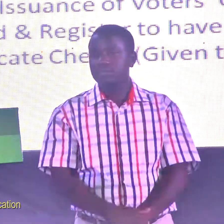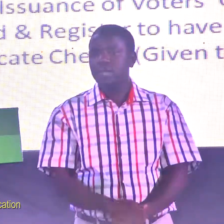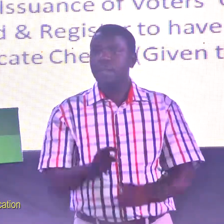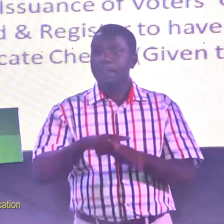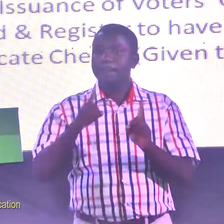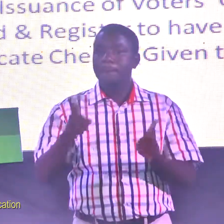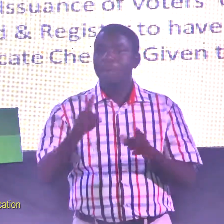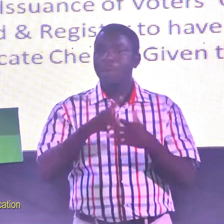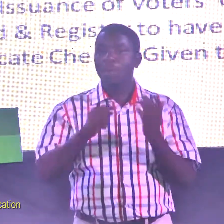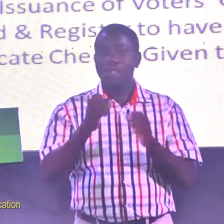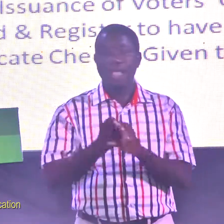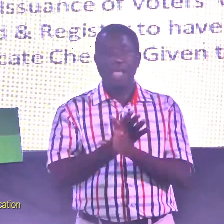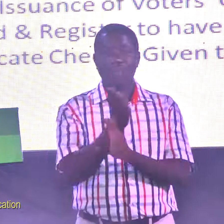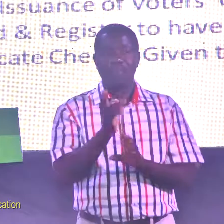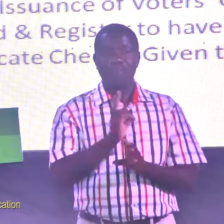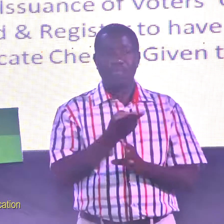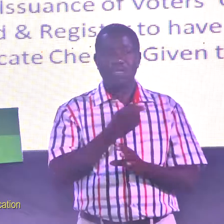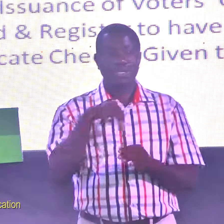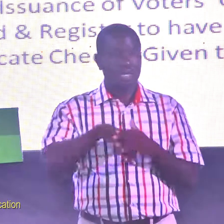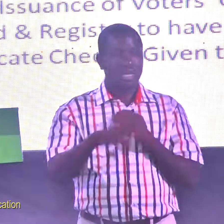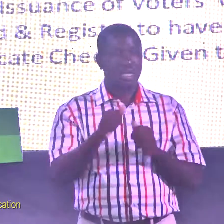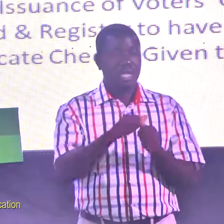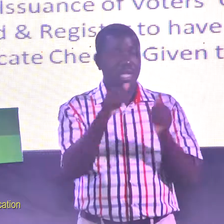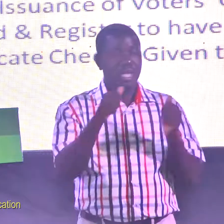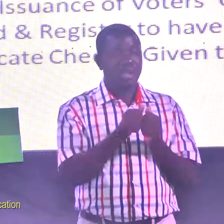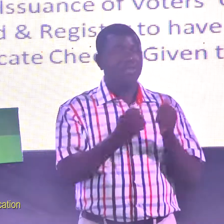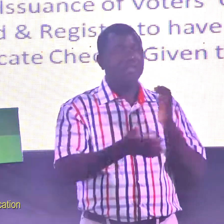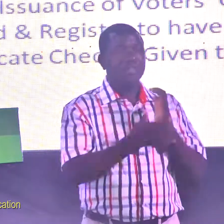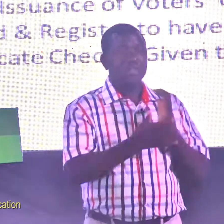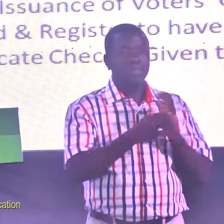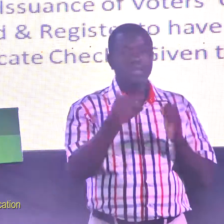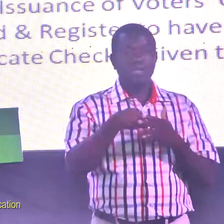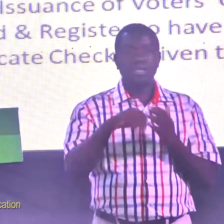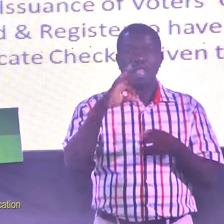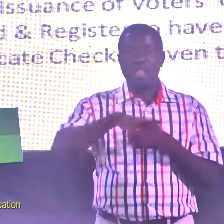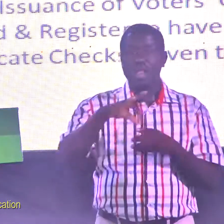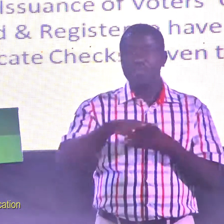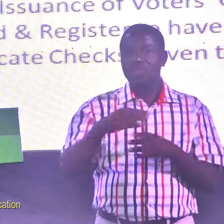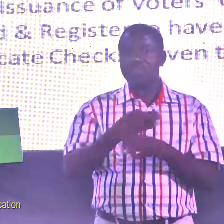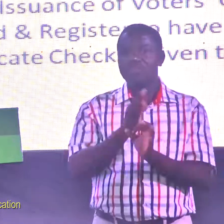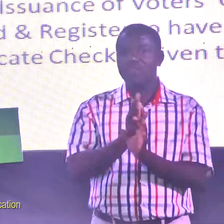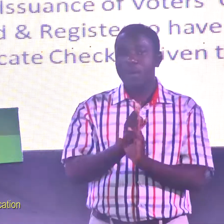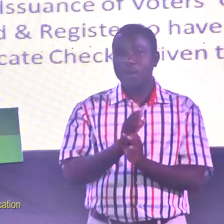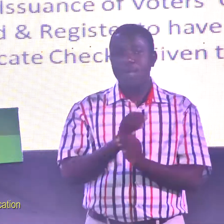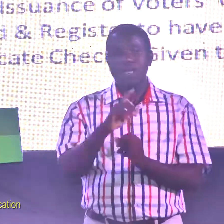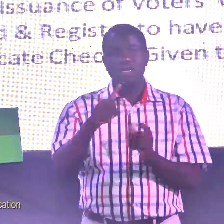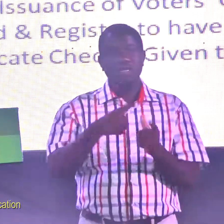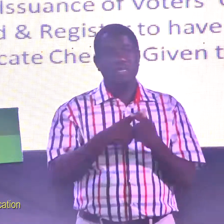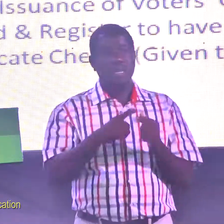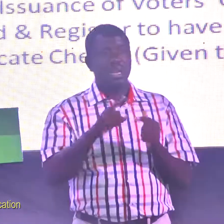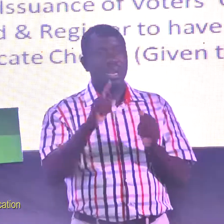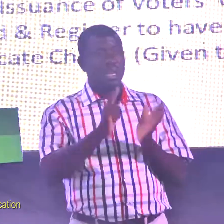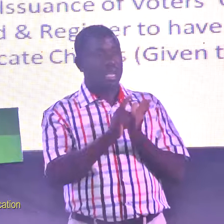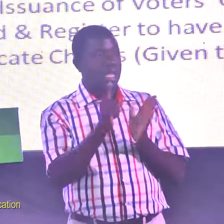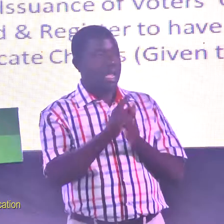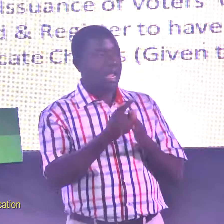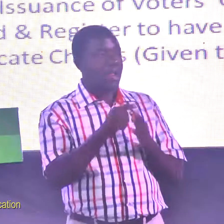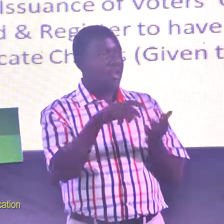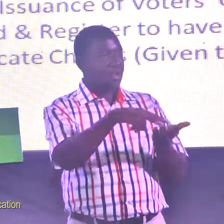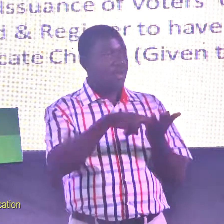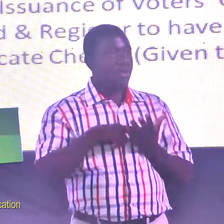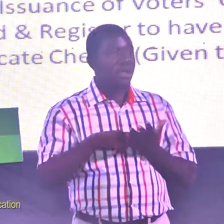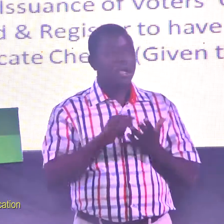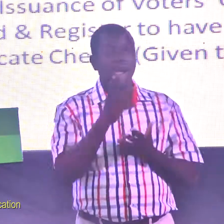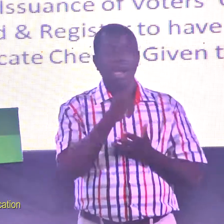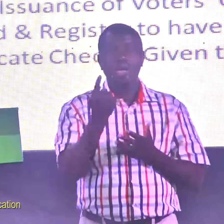But what also influences the choice of the technology are the electoral reforms, the legal requirements, and in